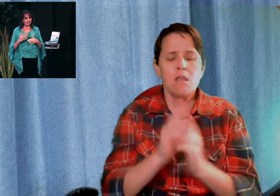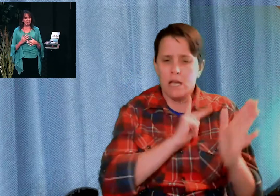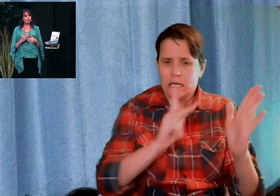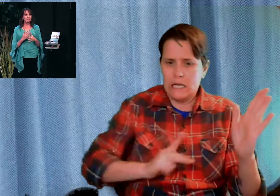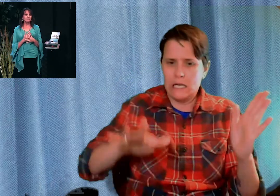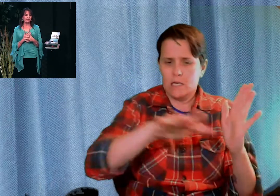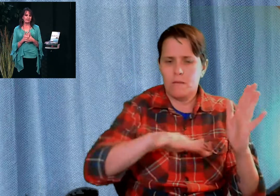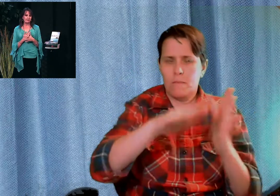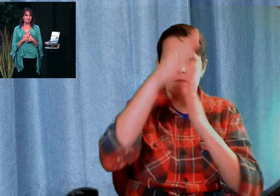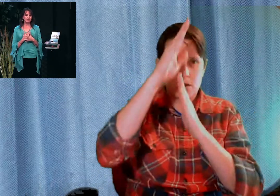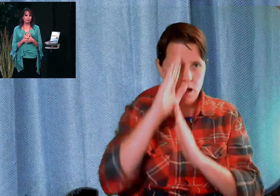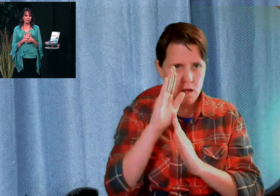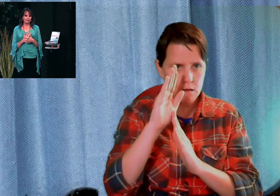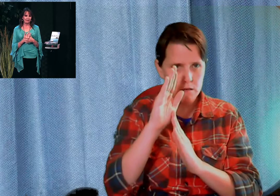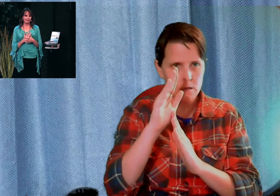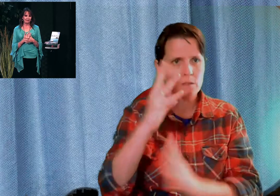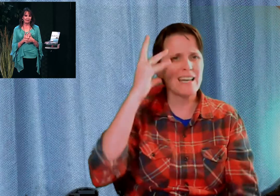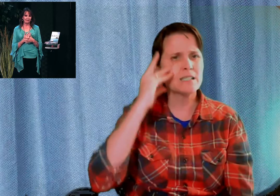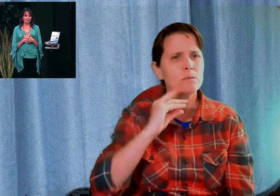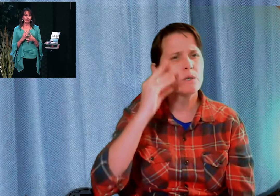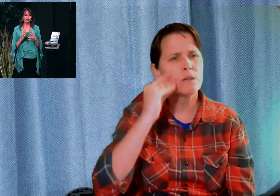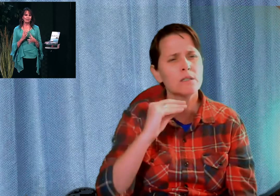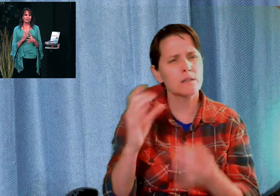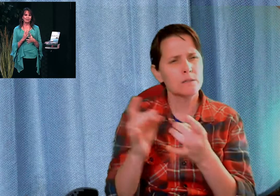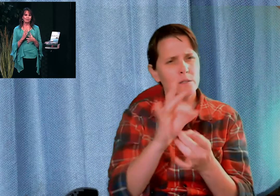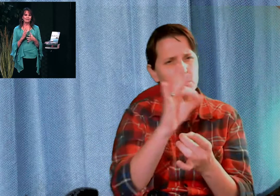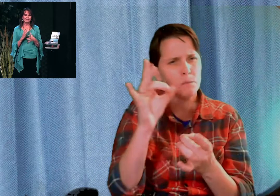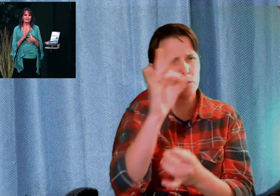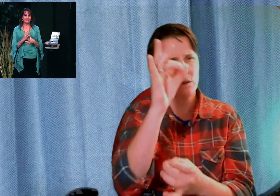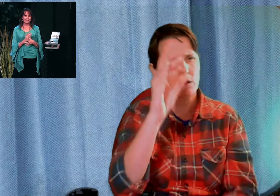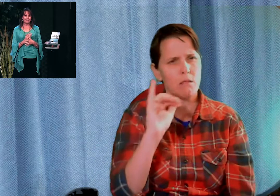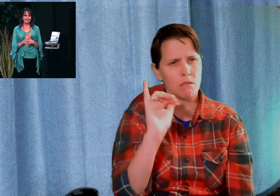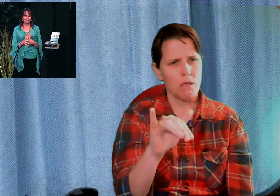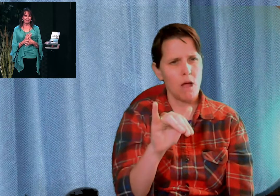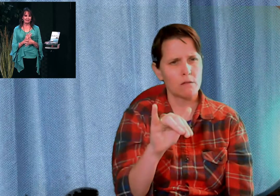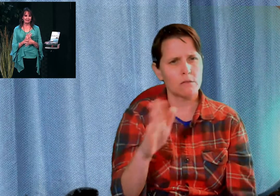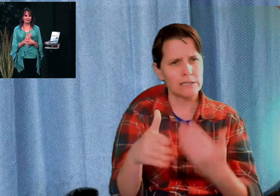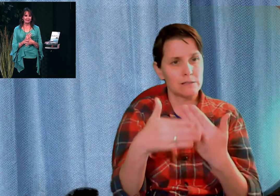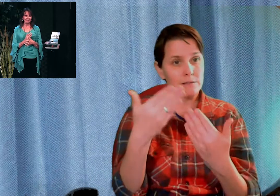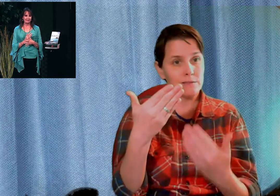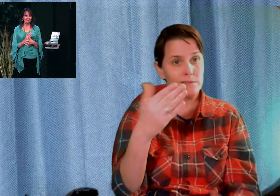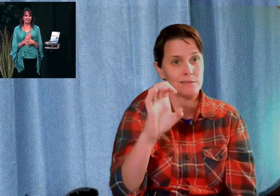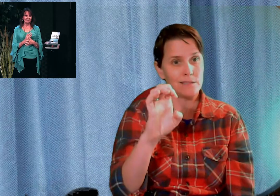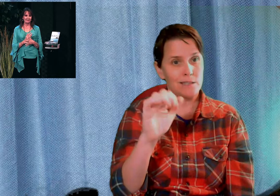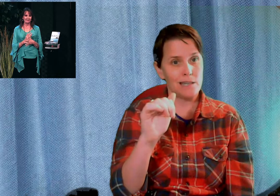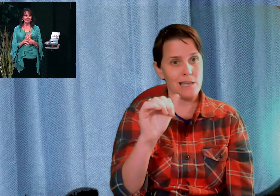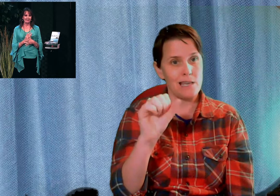the experience of spirit, could be said to be ease.